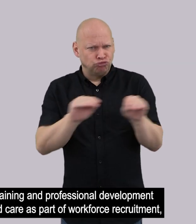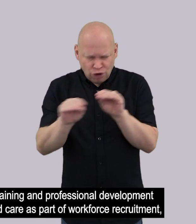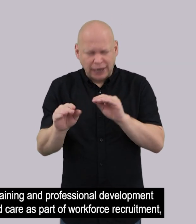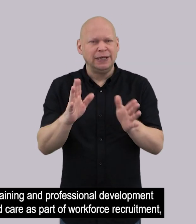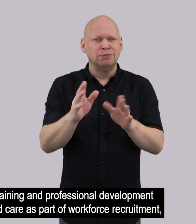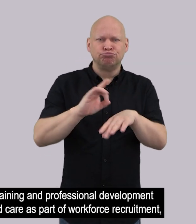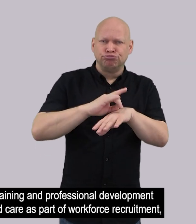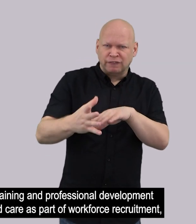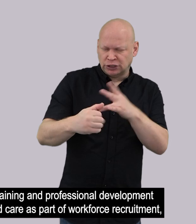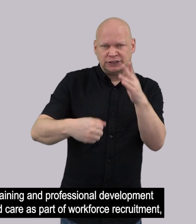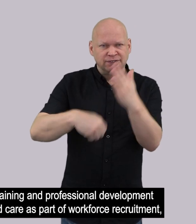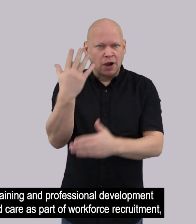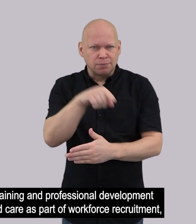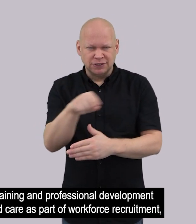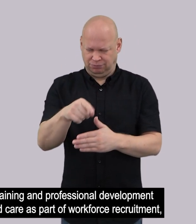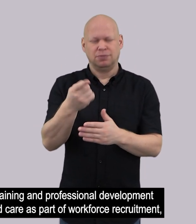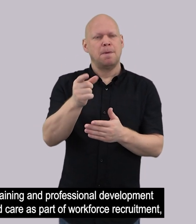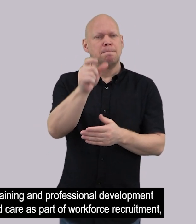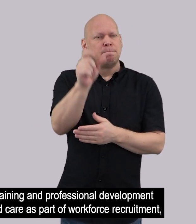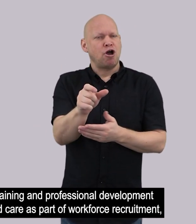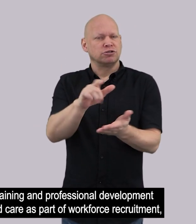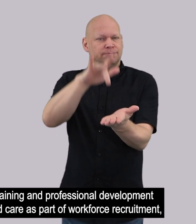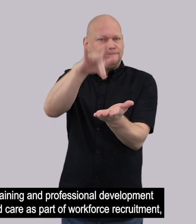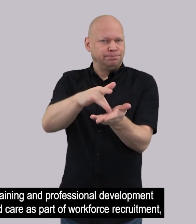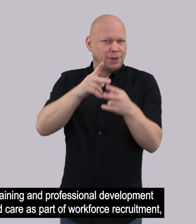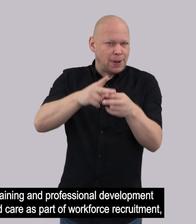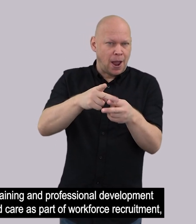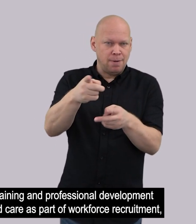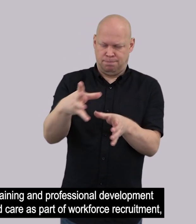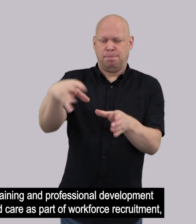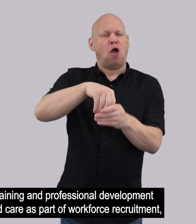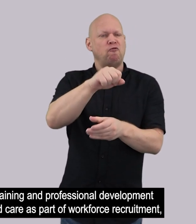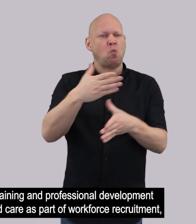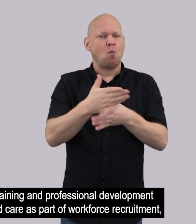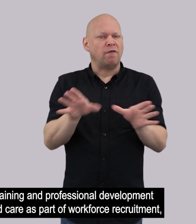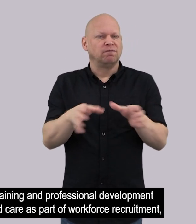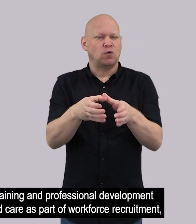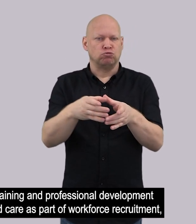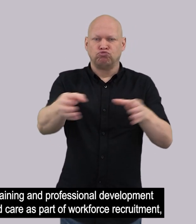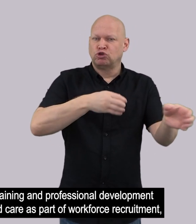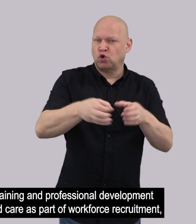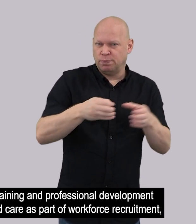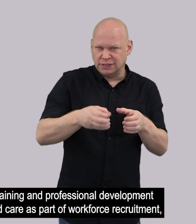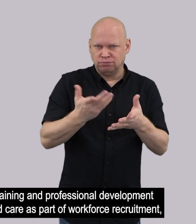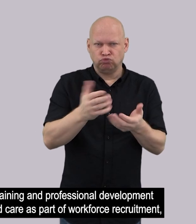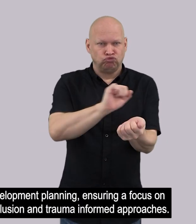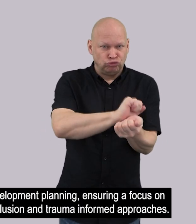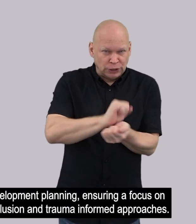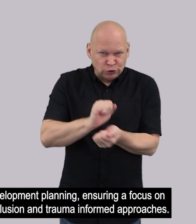12. Prioritise training and professional development in person-centred care as part of workforce recruitment, retention